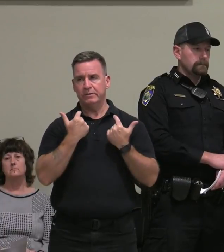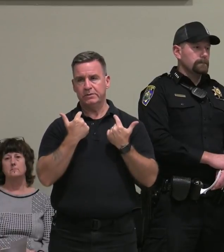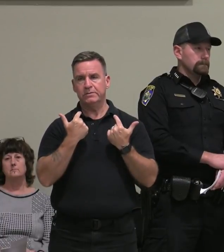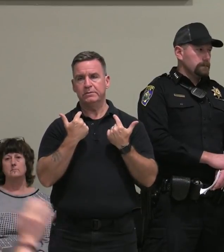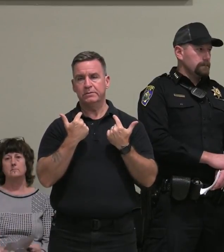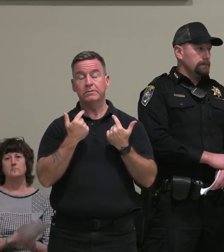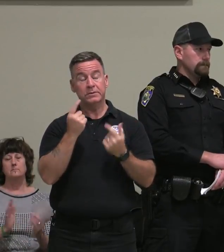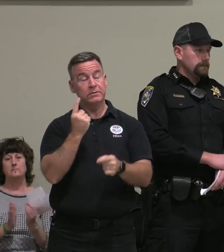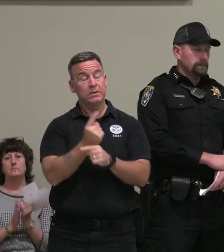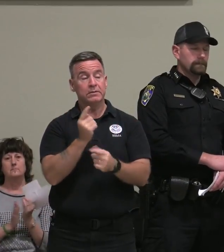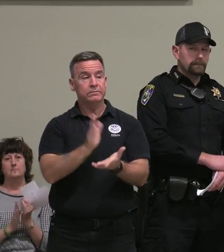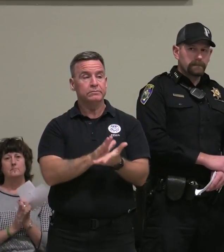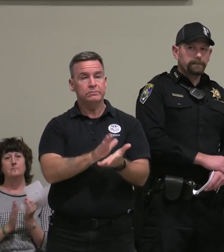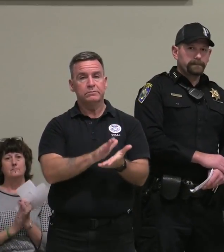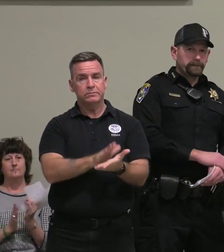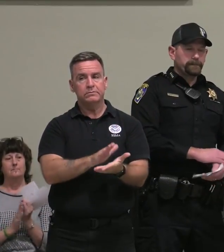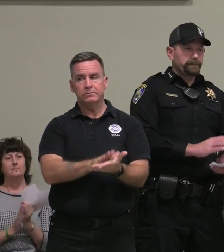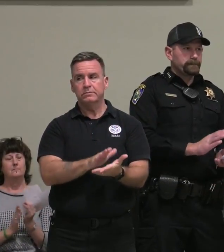That's right.